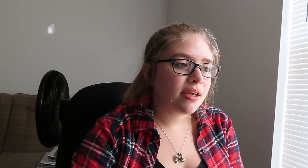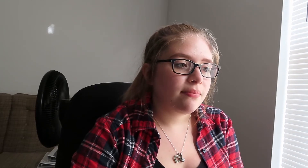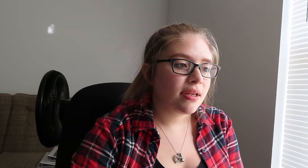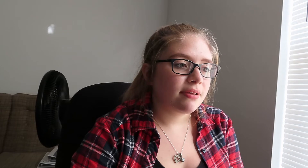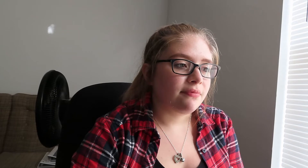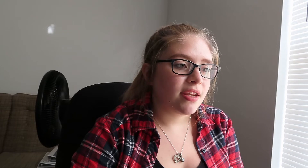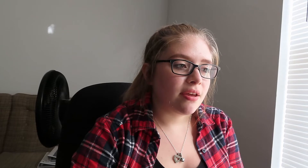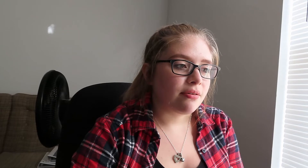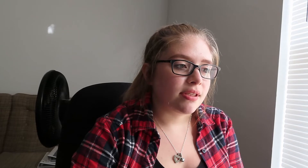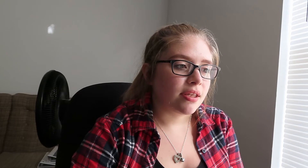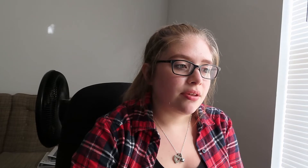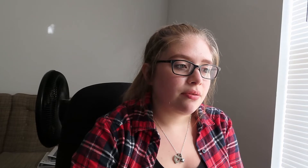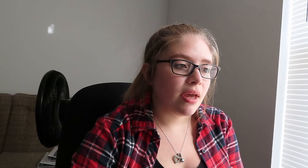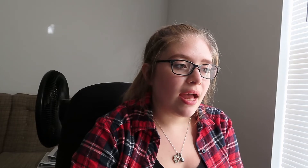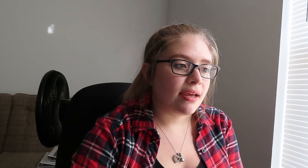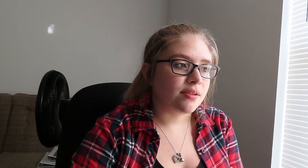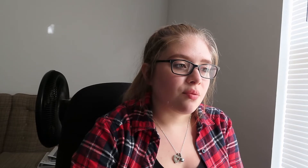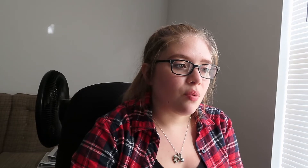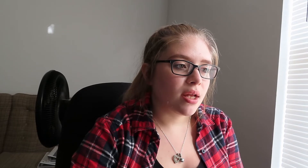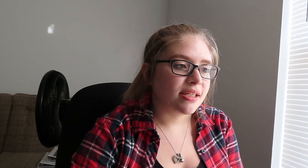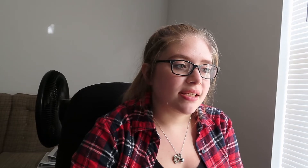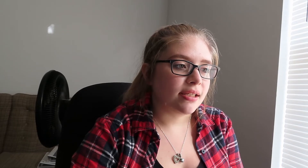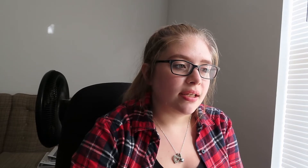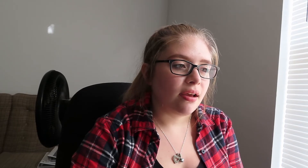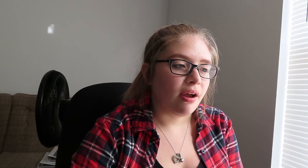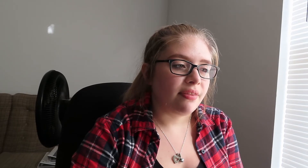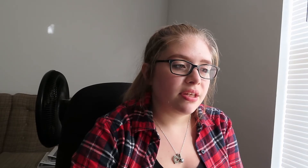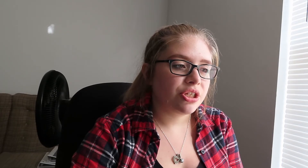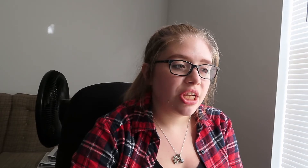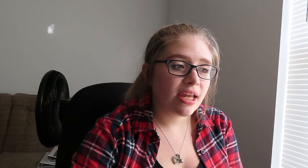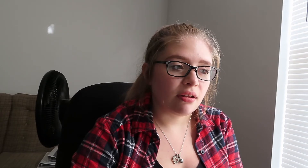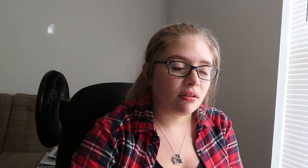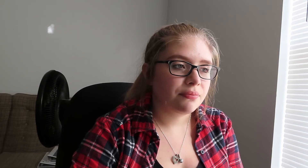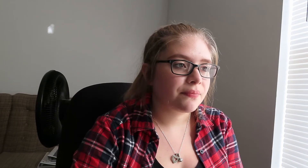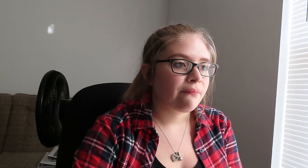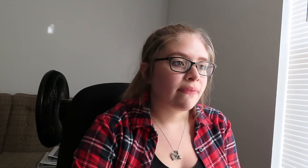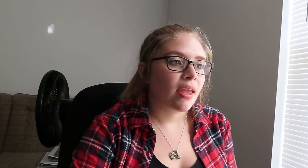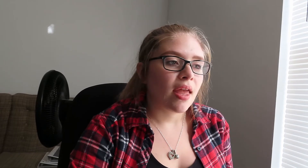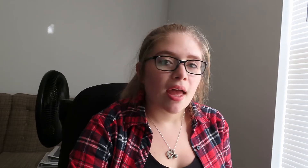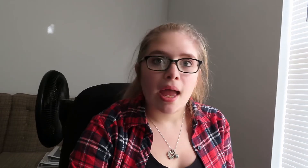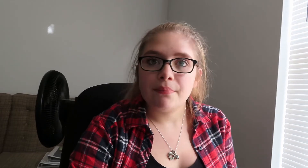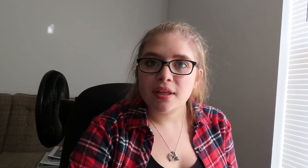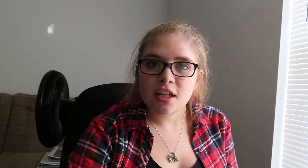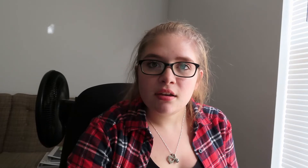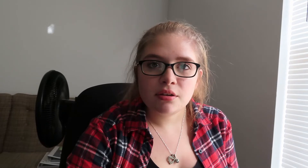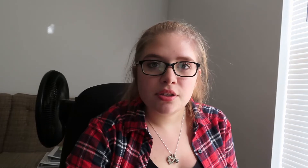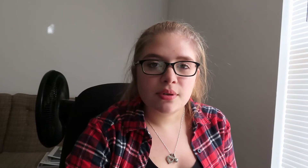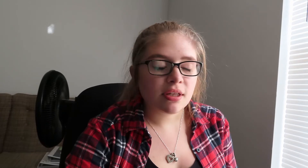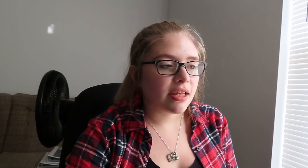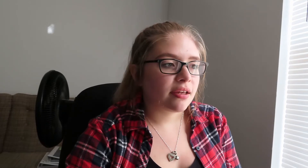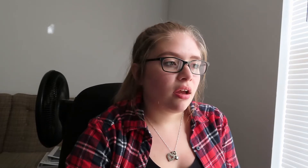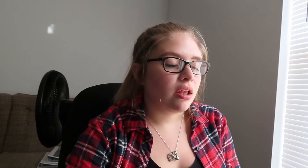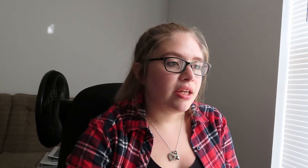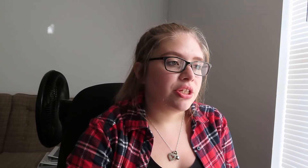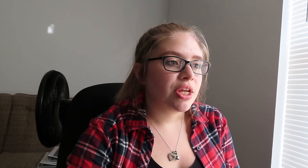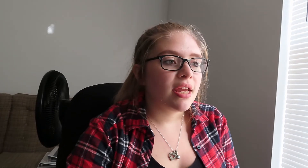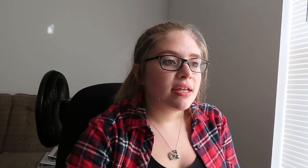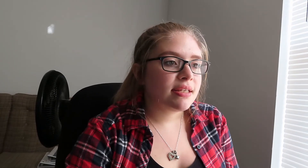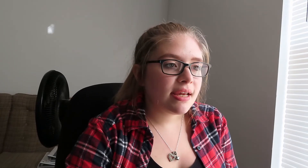some videos that you guys want to see on this channel i'm planning on doing like college days